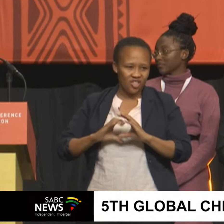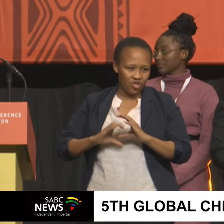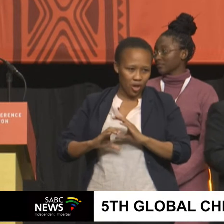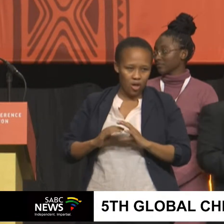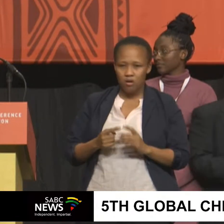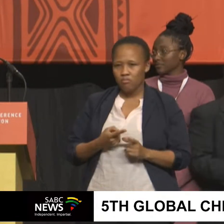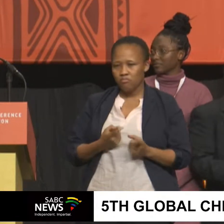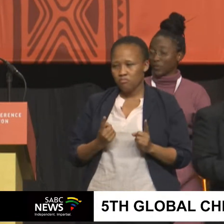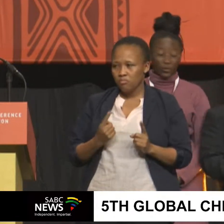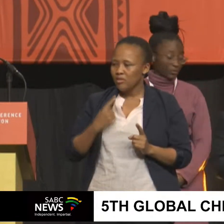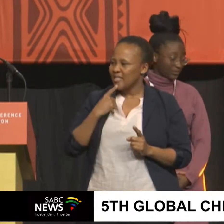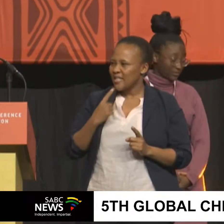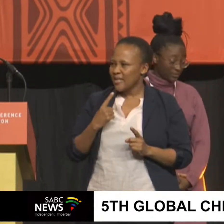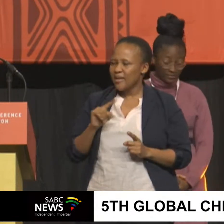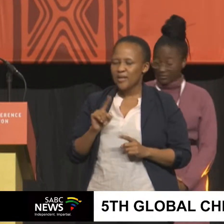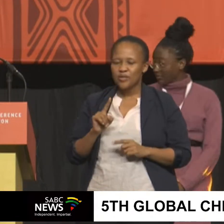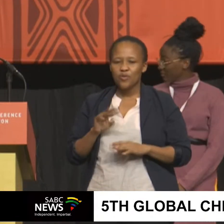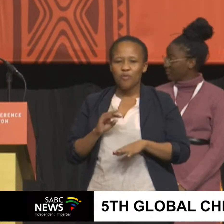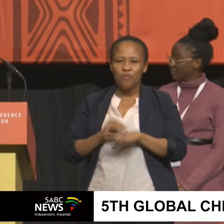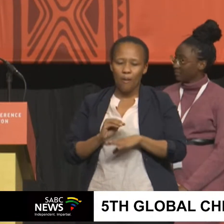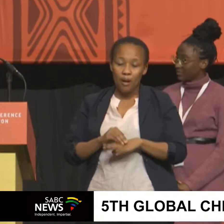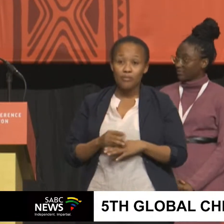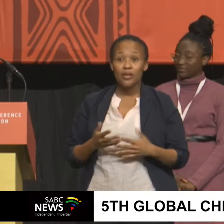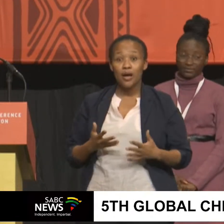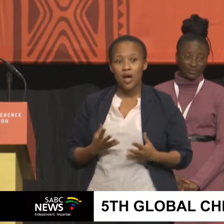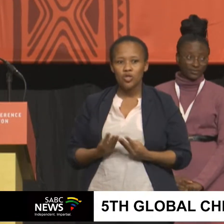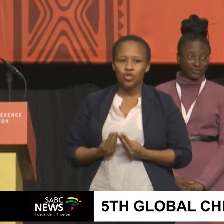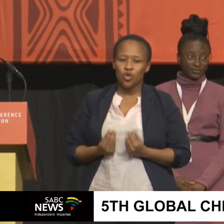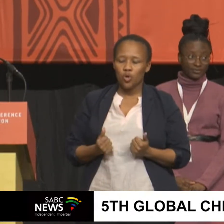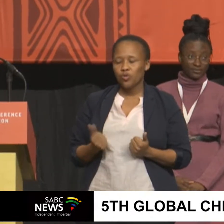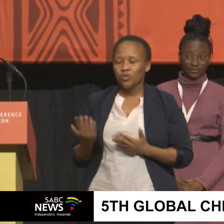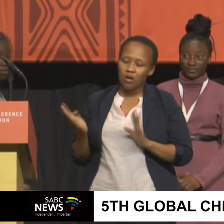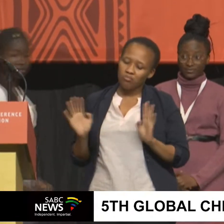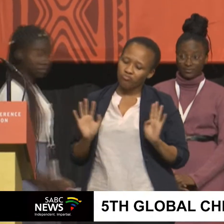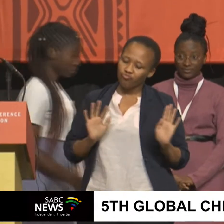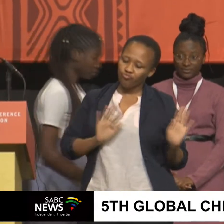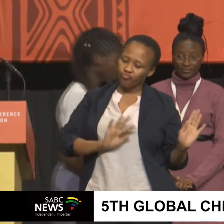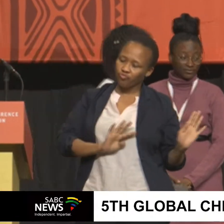what they see as problems and solutions. Please come through.